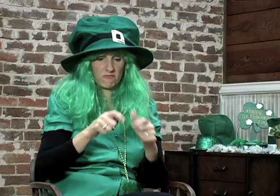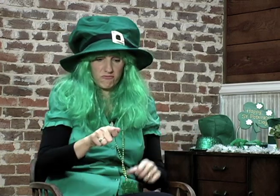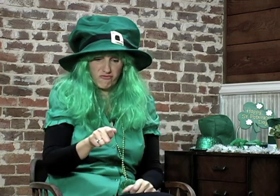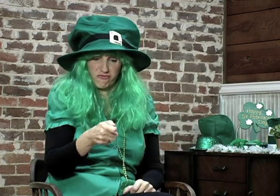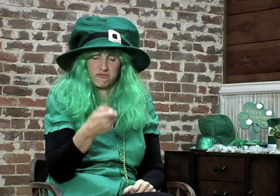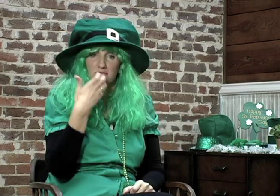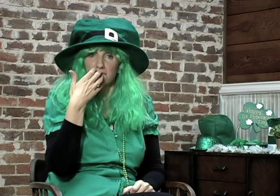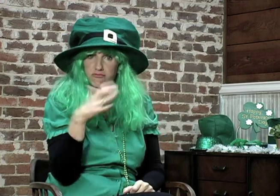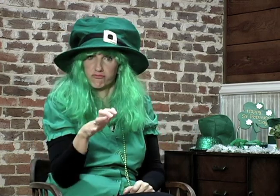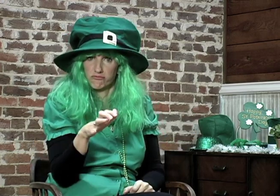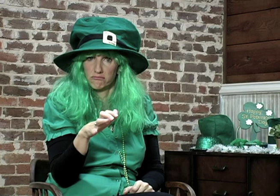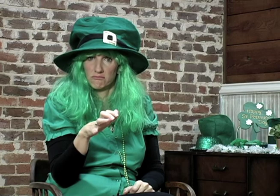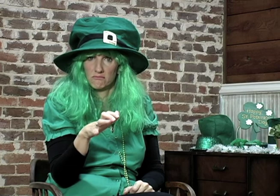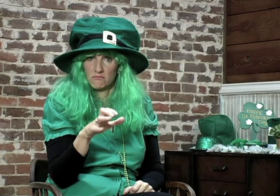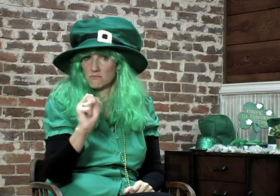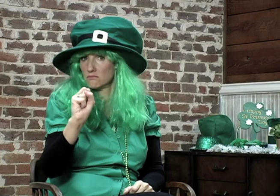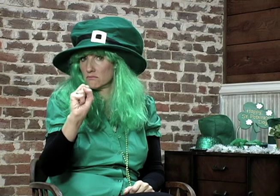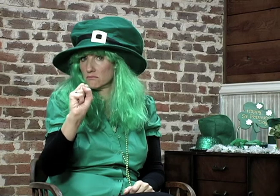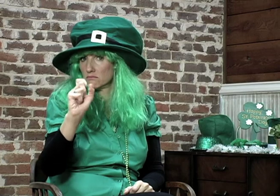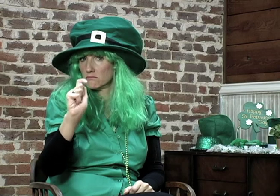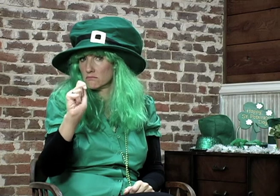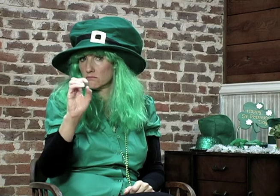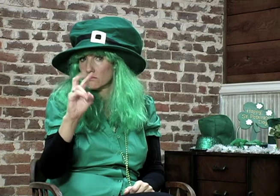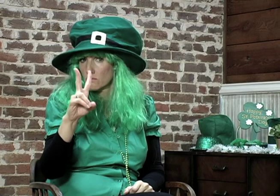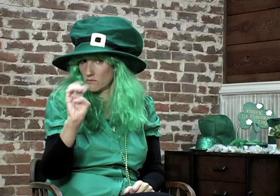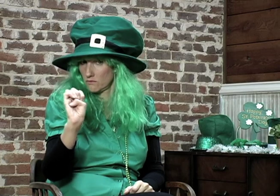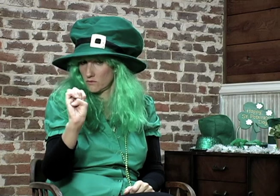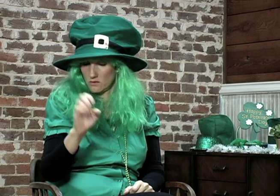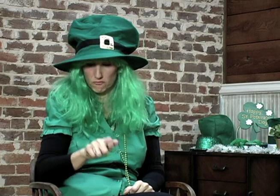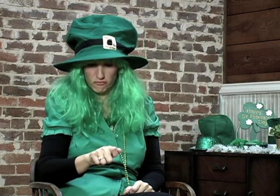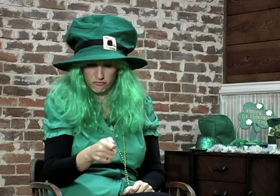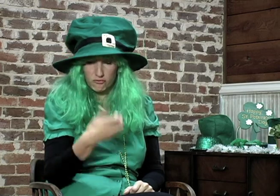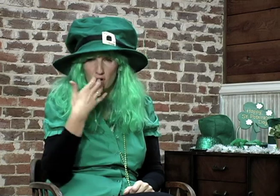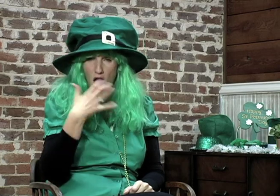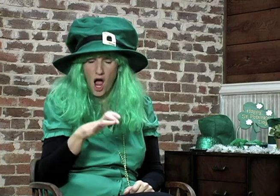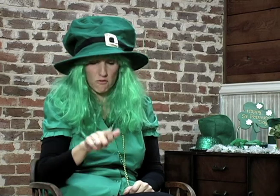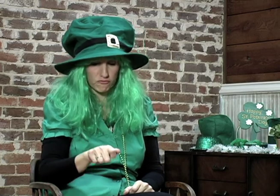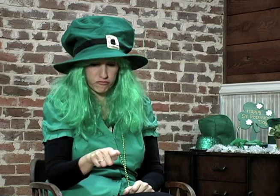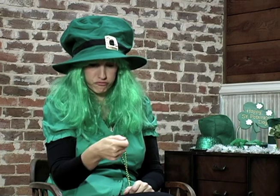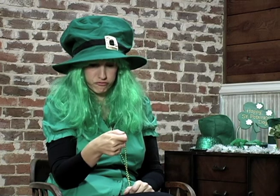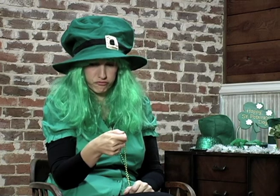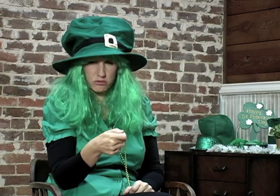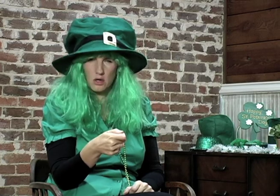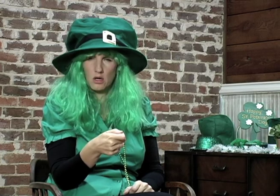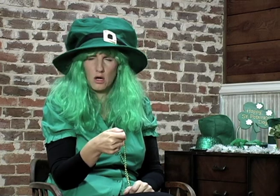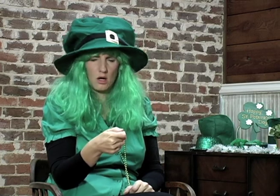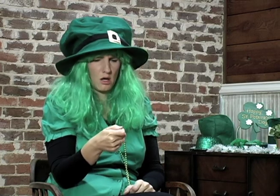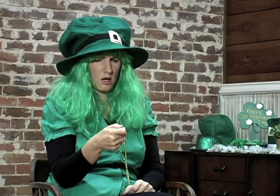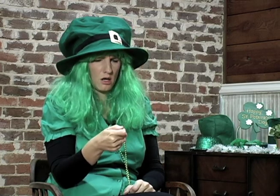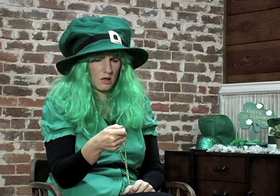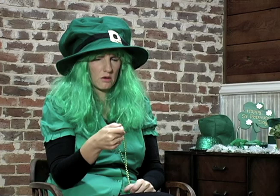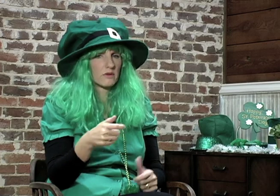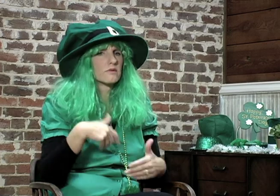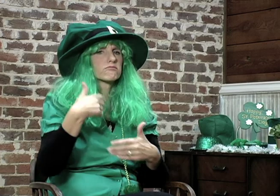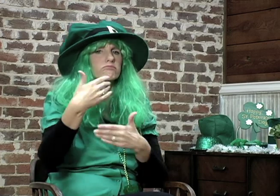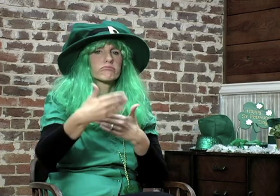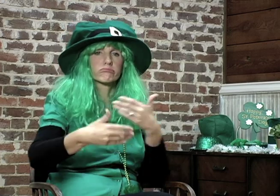then you turn up the heat on your stove. You turn it up, get it hot, and you wait a